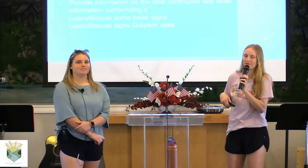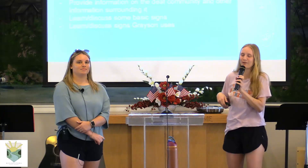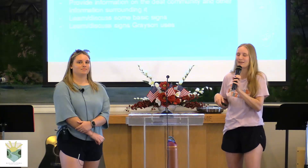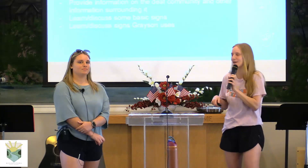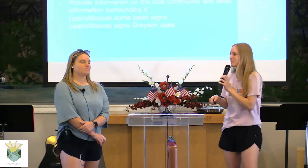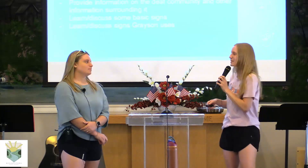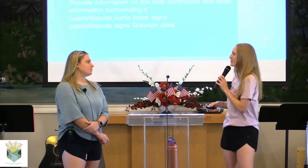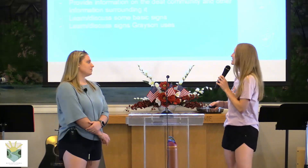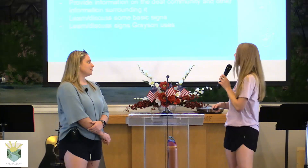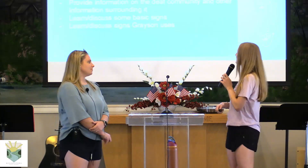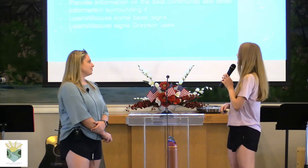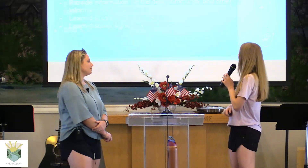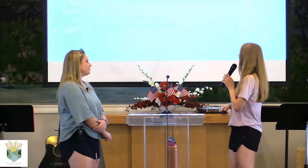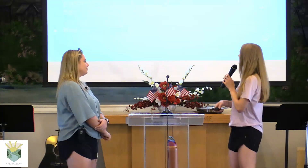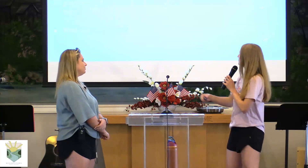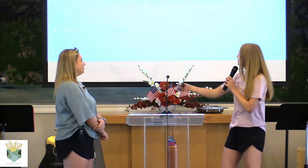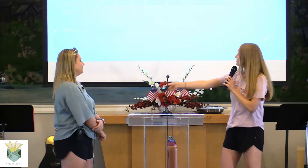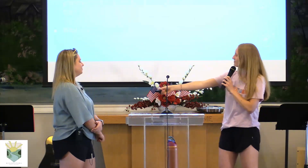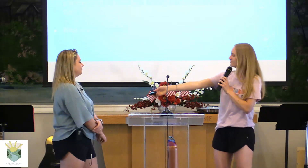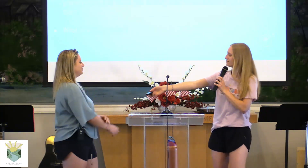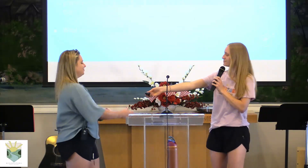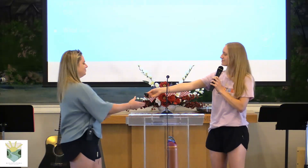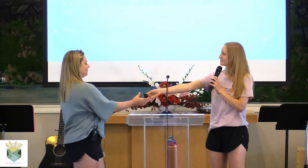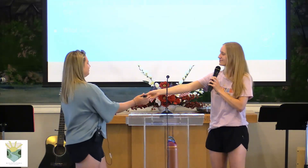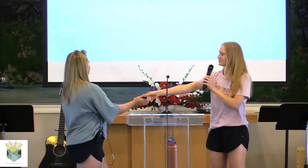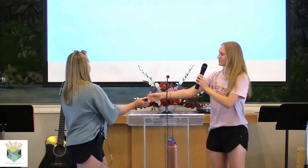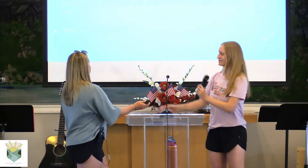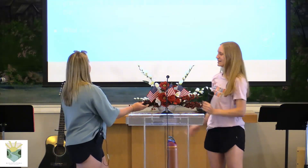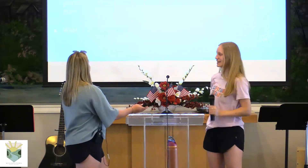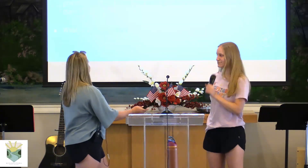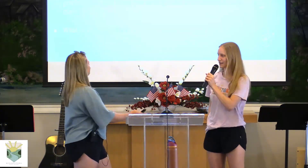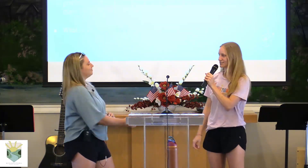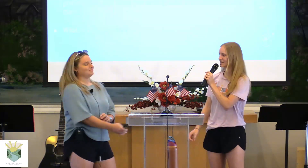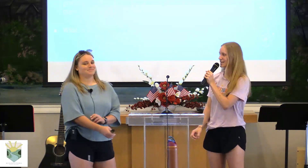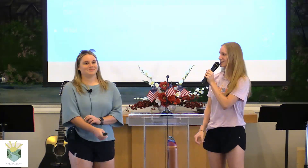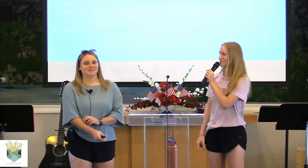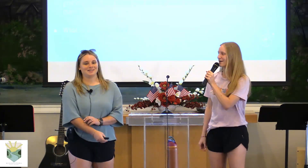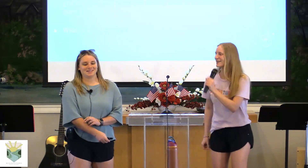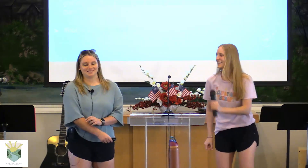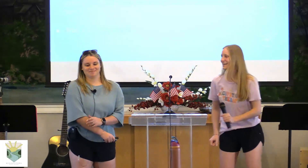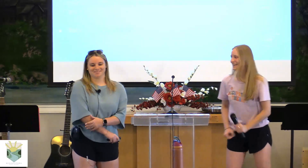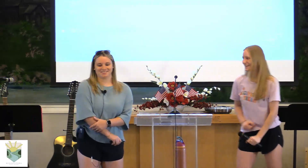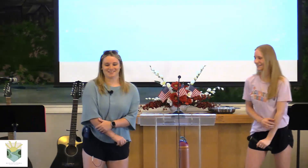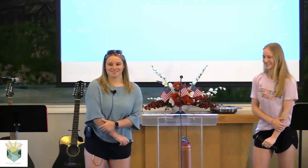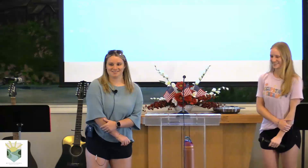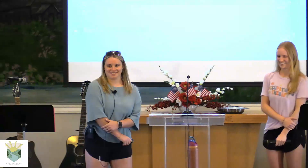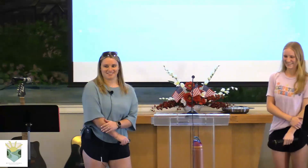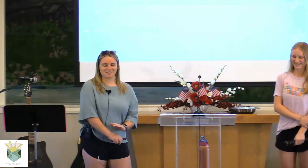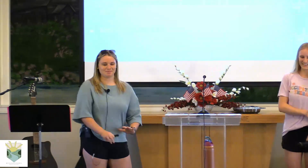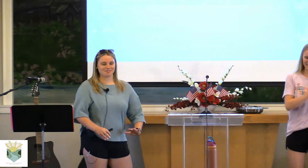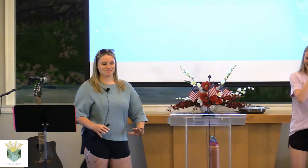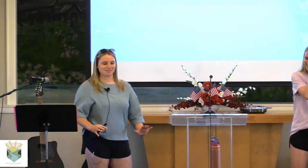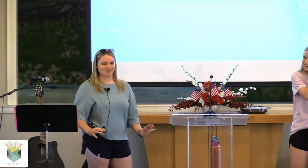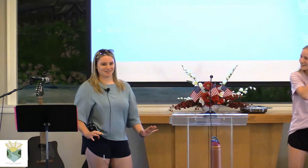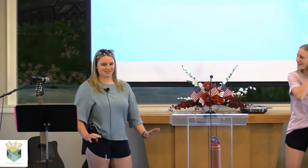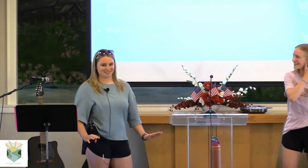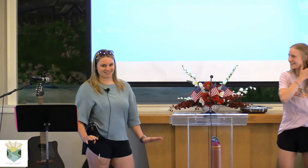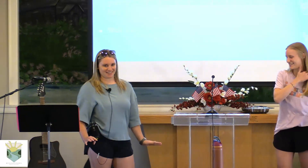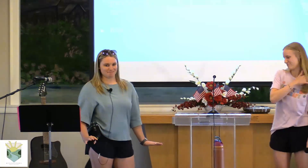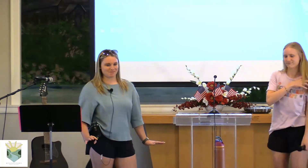So anyways, Baily's going to take it away. Okay, So, excuse me if I'm a little nervous. I'm not one to